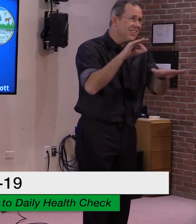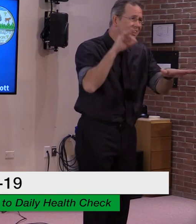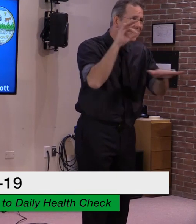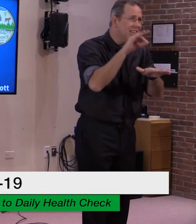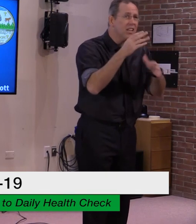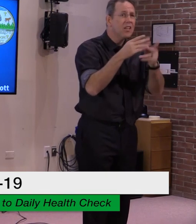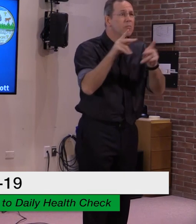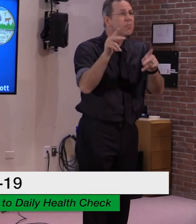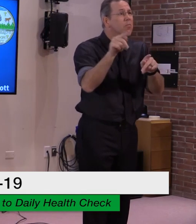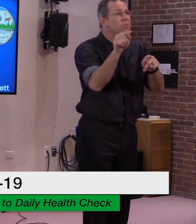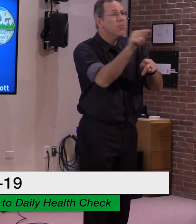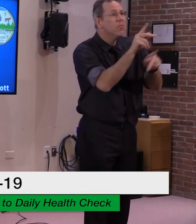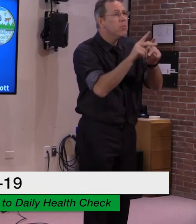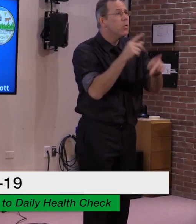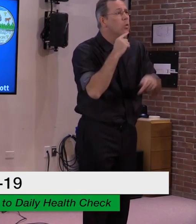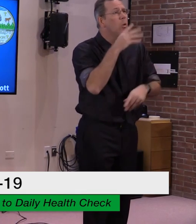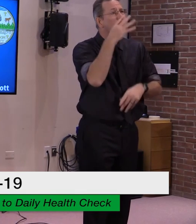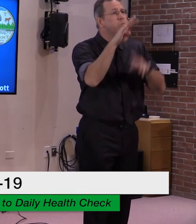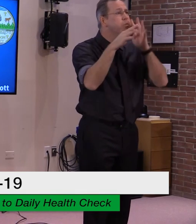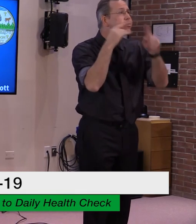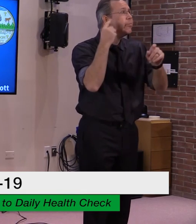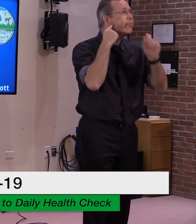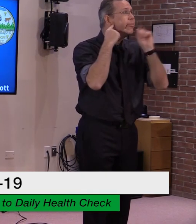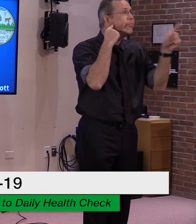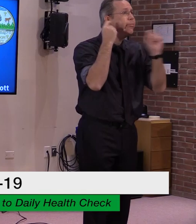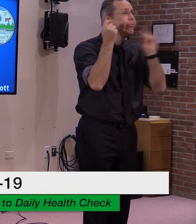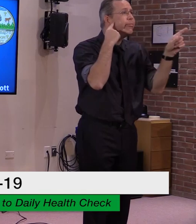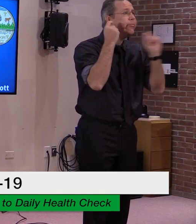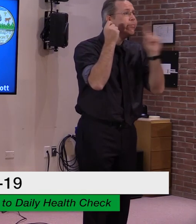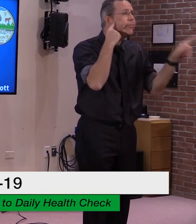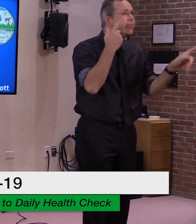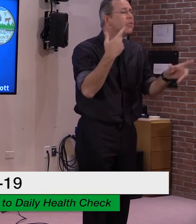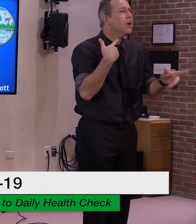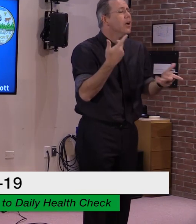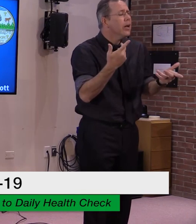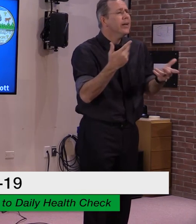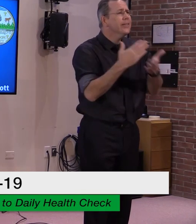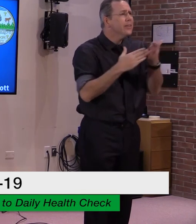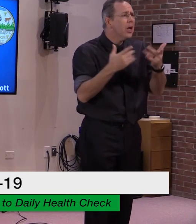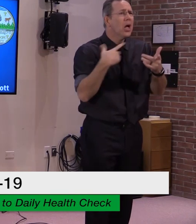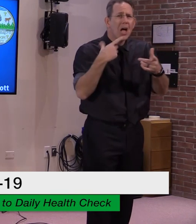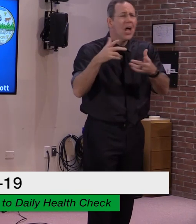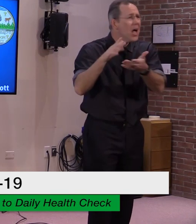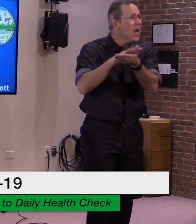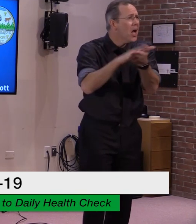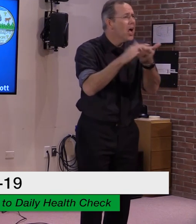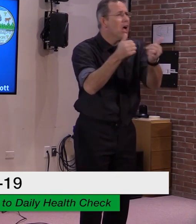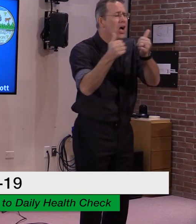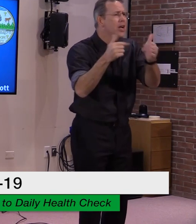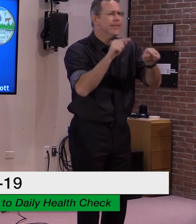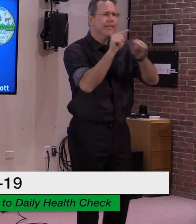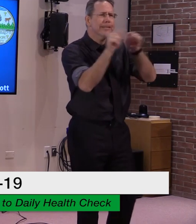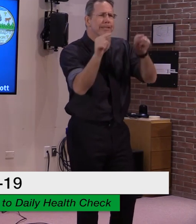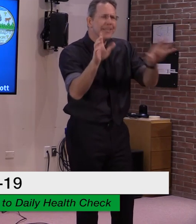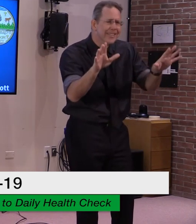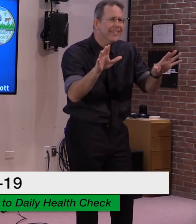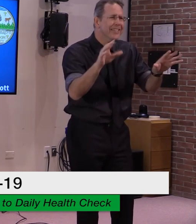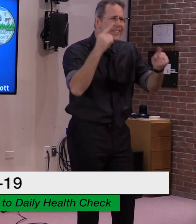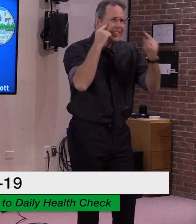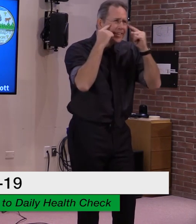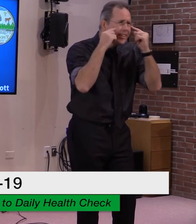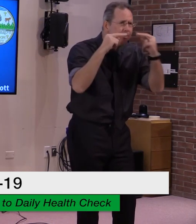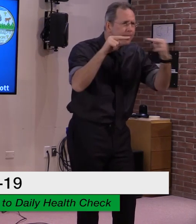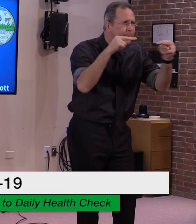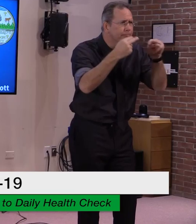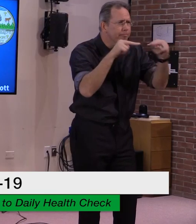recognize that many many more who are doing the right things while we've seen record growth in recent weeks we still lead